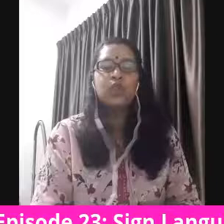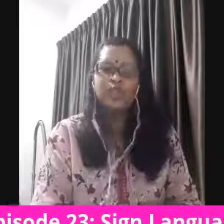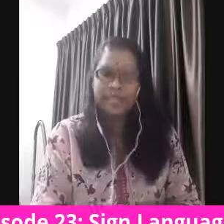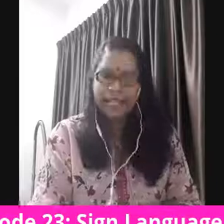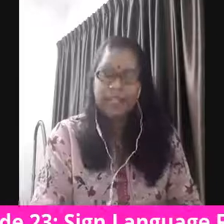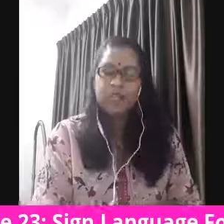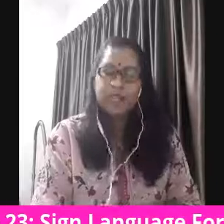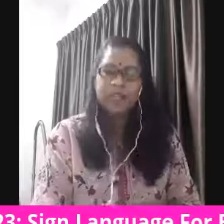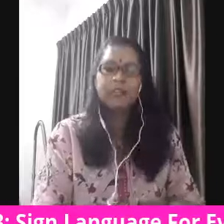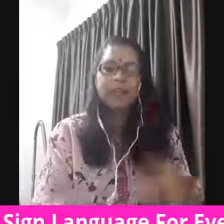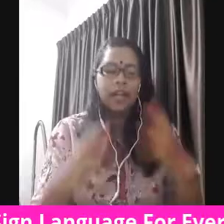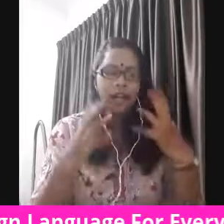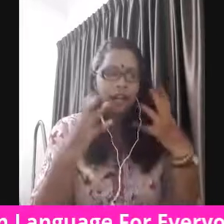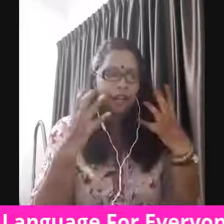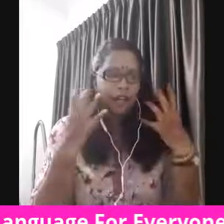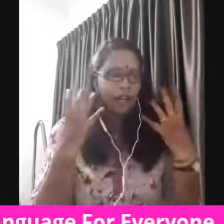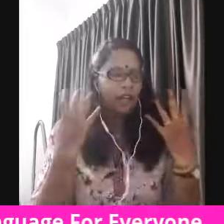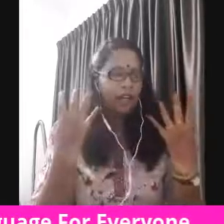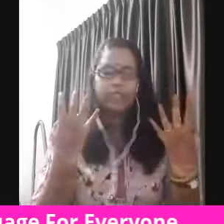in 2-3 days you can